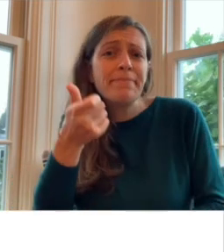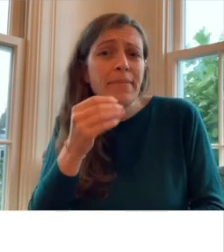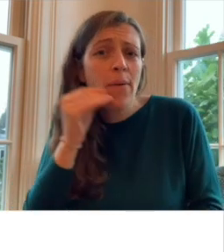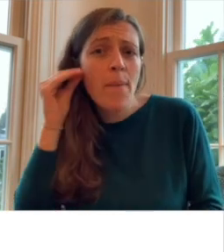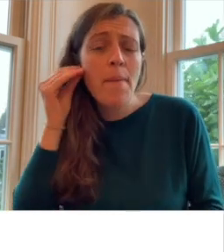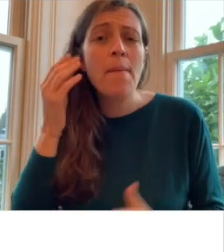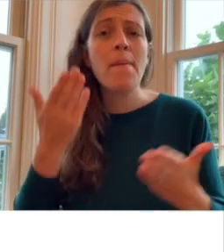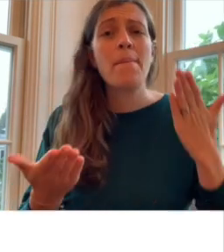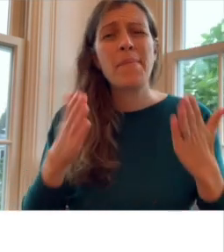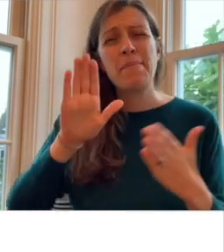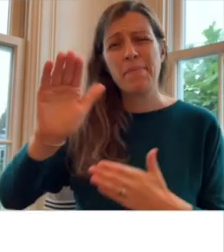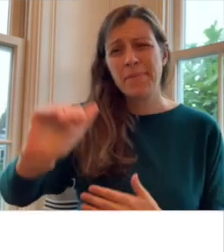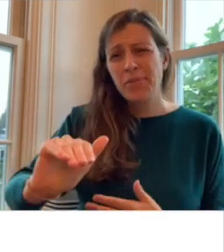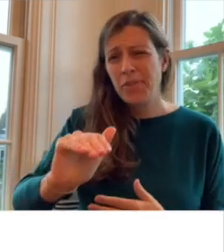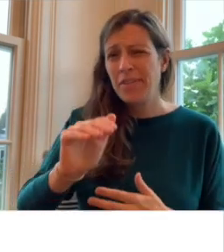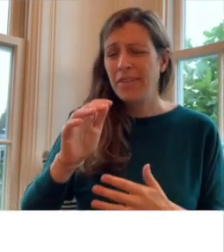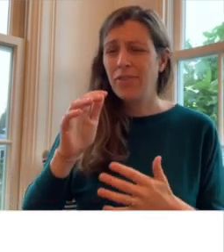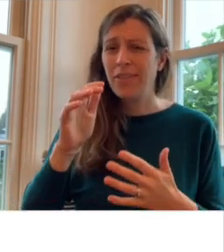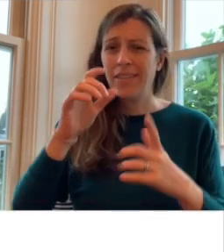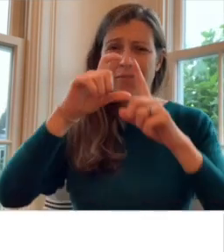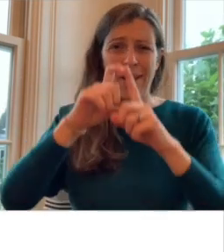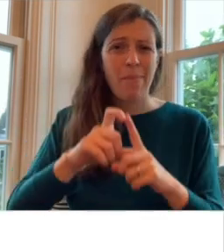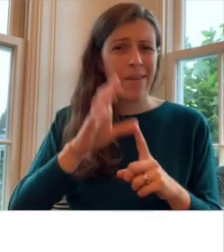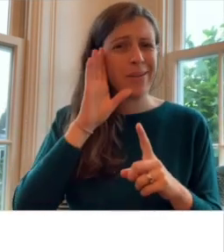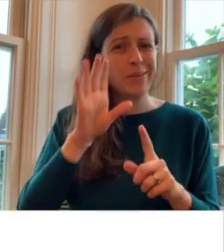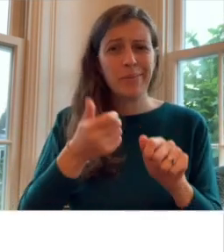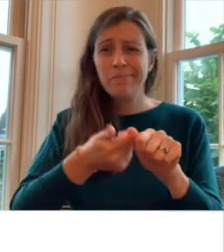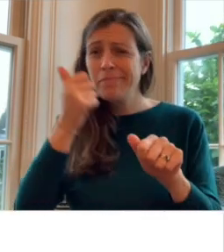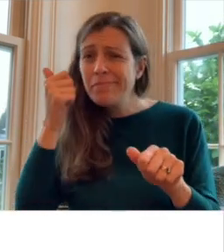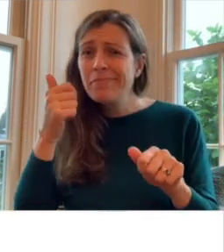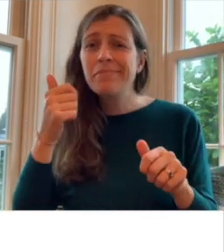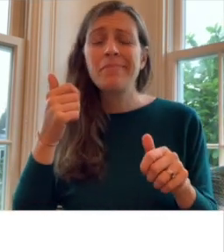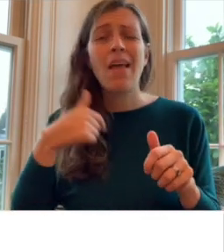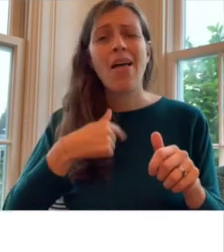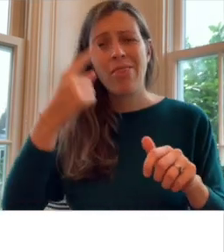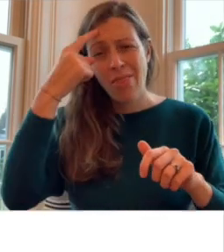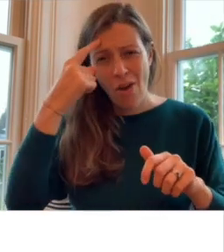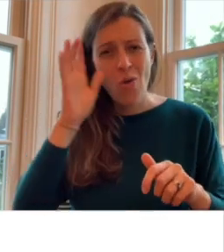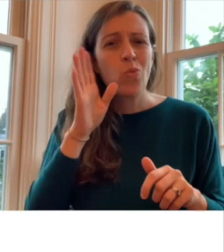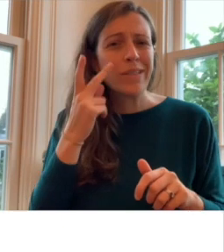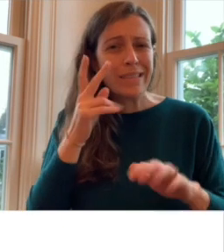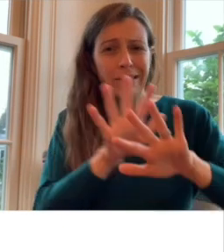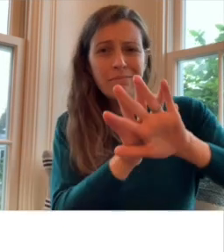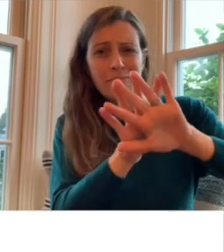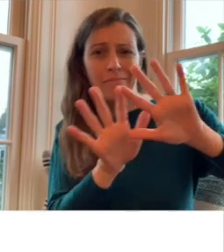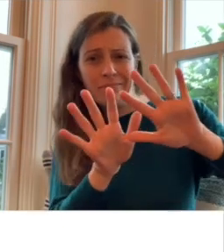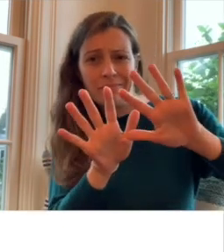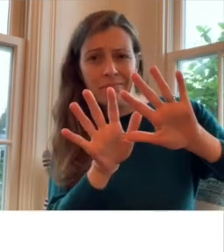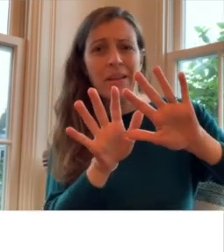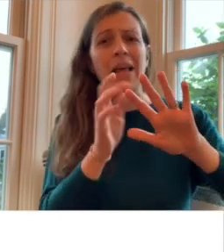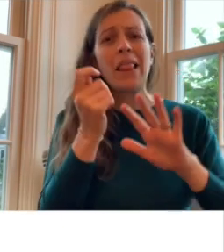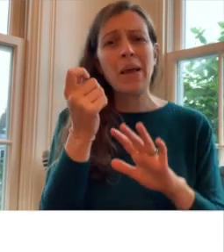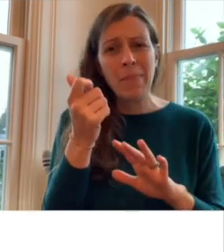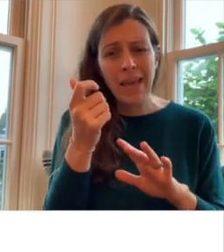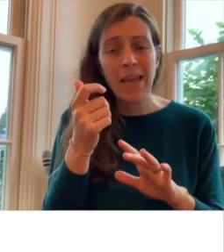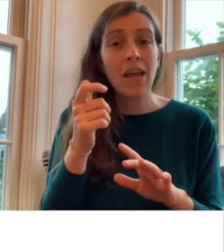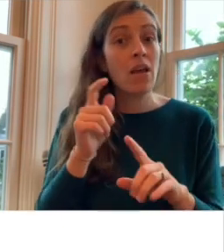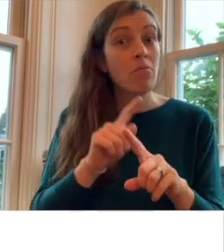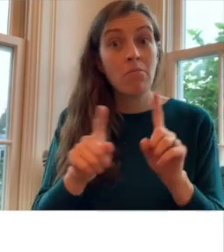not be motivated or families who don't sign very much at home. You might see vocabulary delays, and so you might see a downward